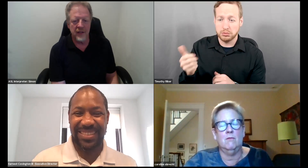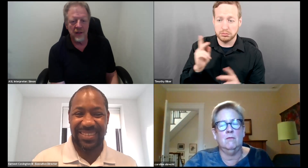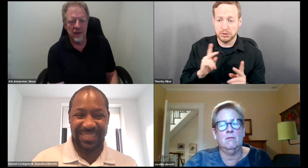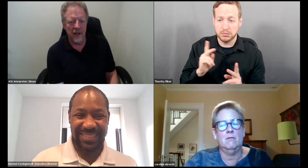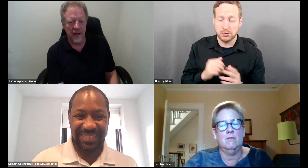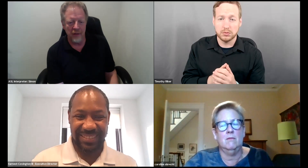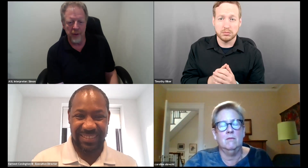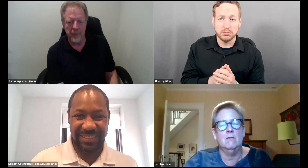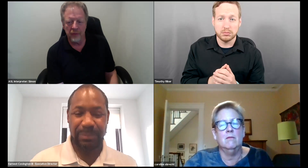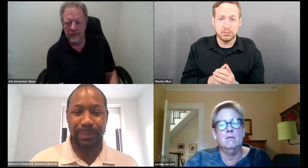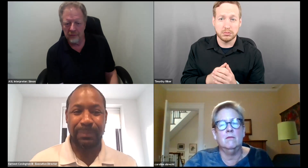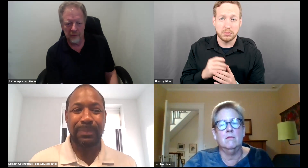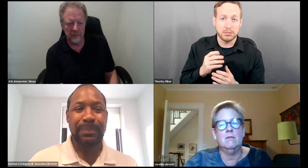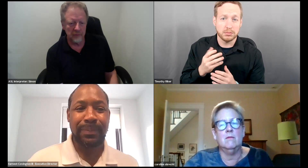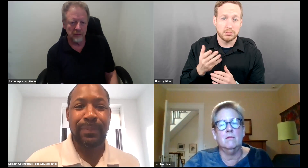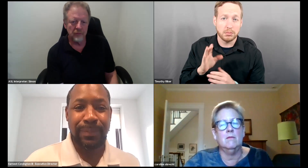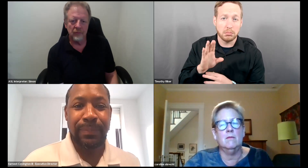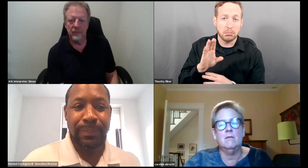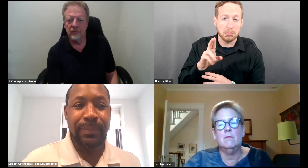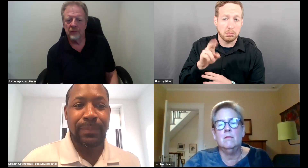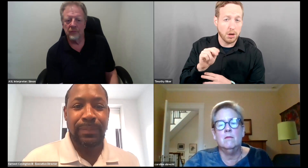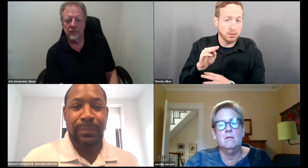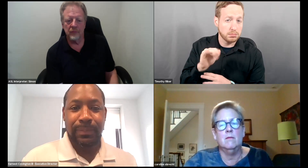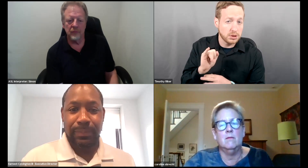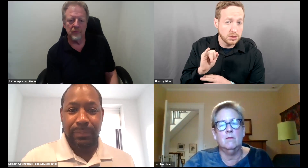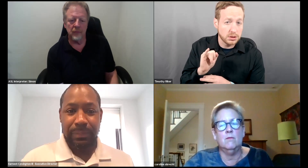yes. Any other people?